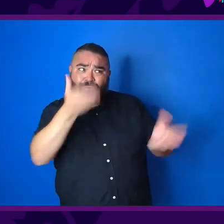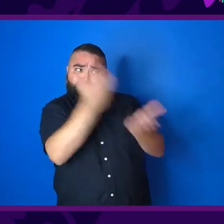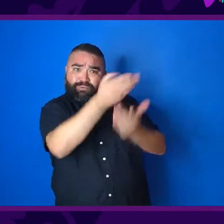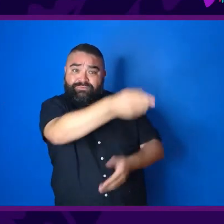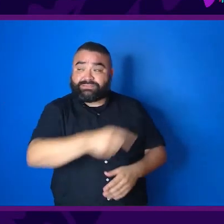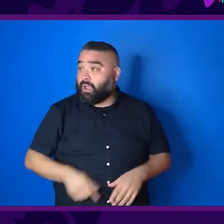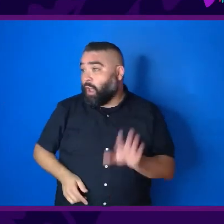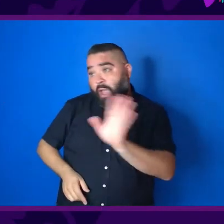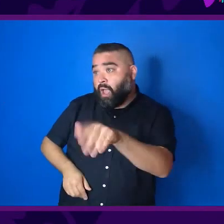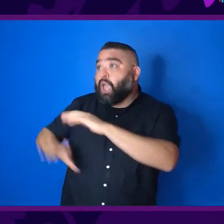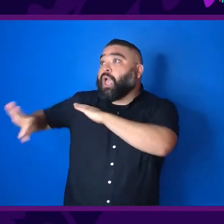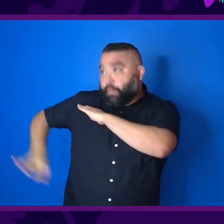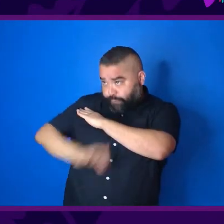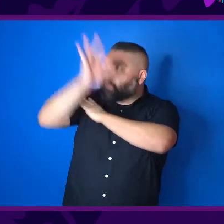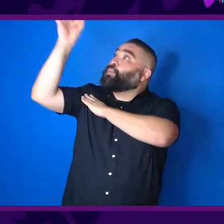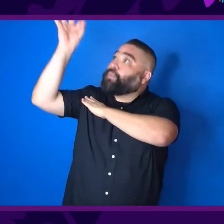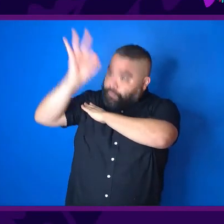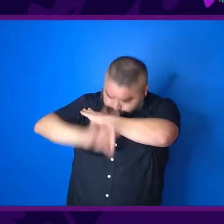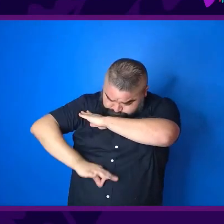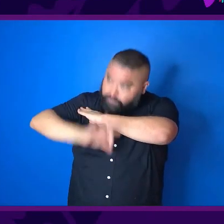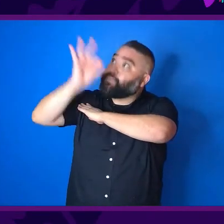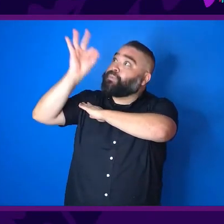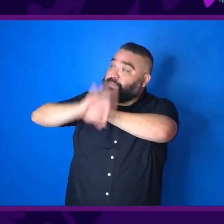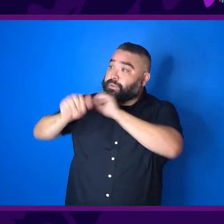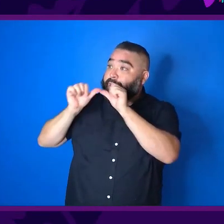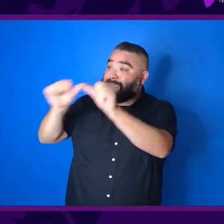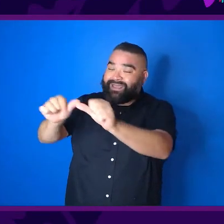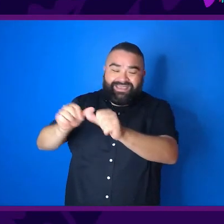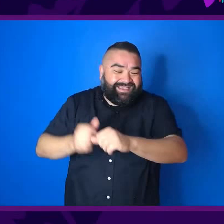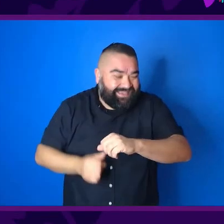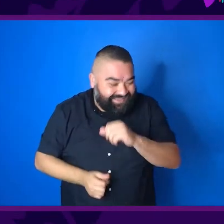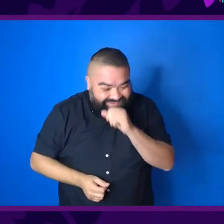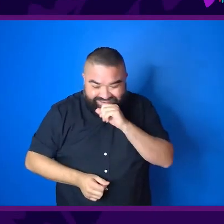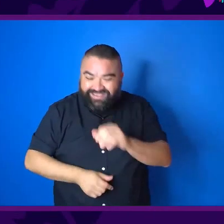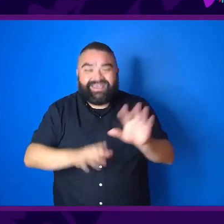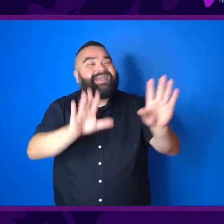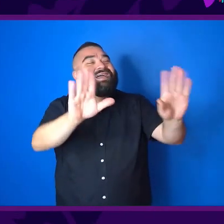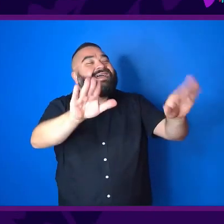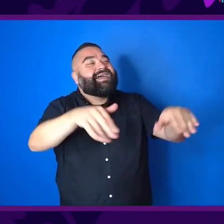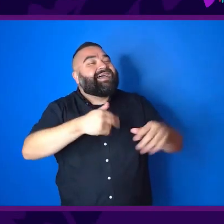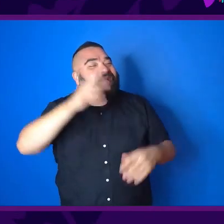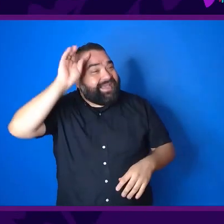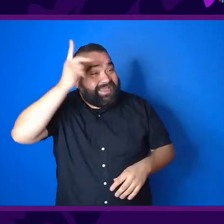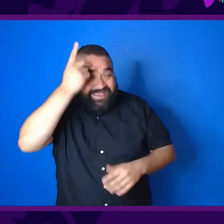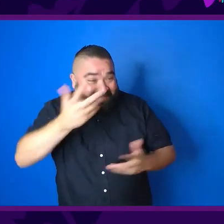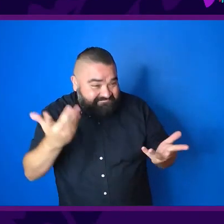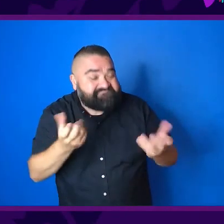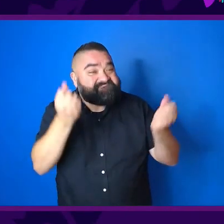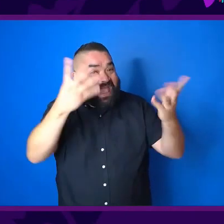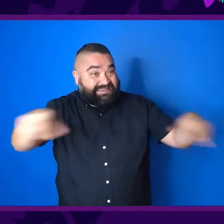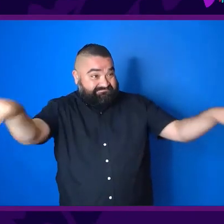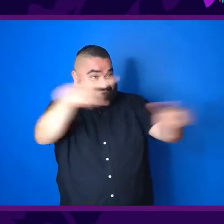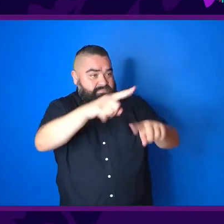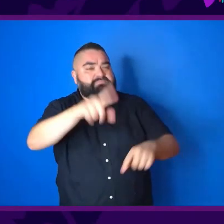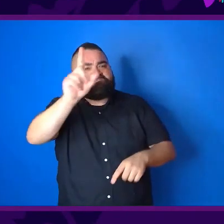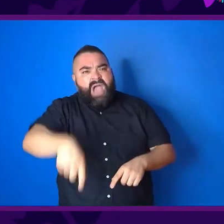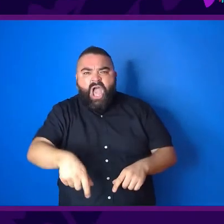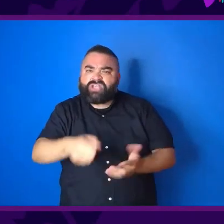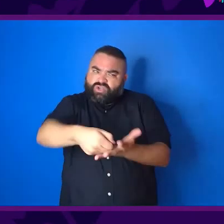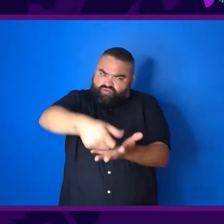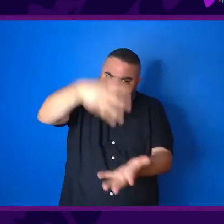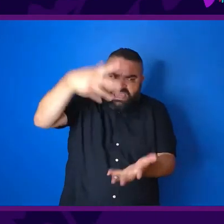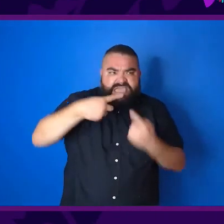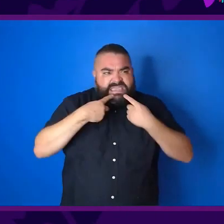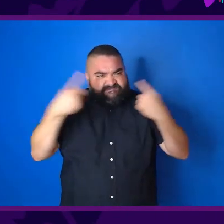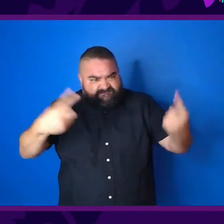until, the day is ended. And I think here's the biggest misconception is that you have to be rich and famous to make a difference.